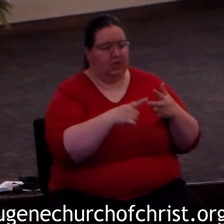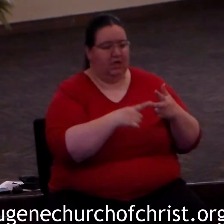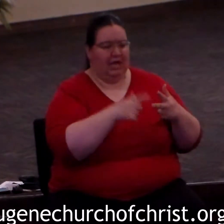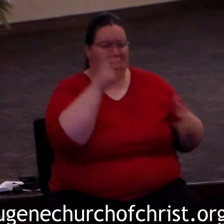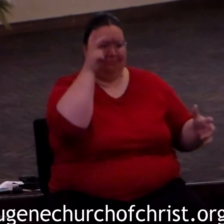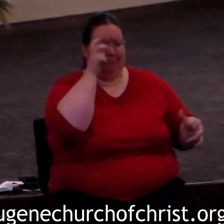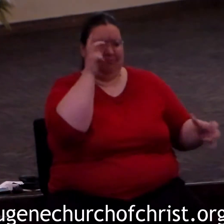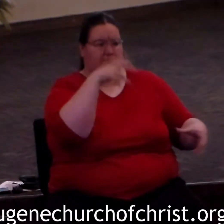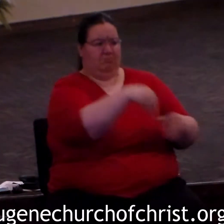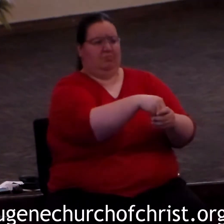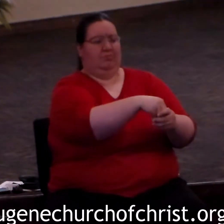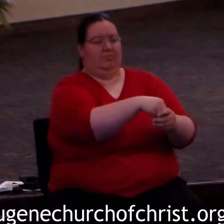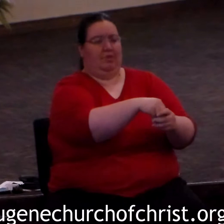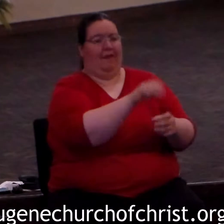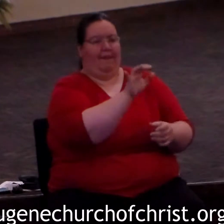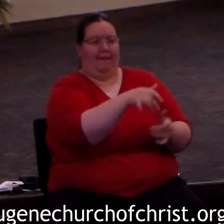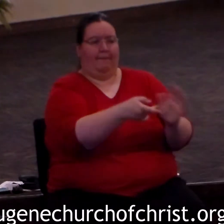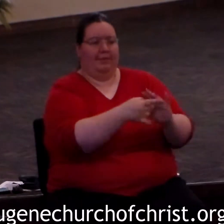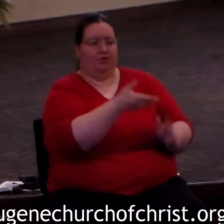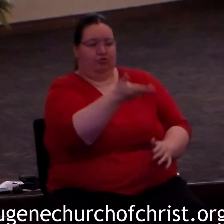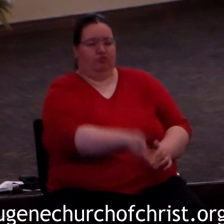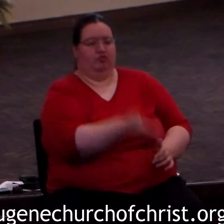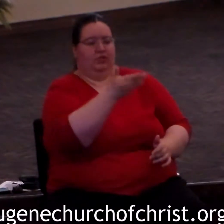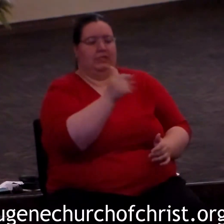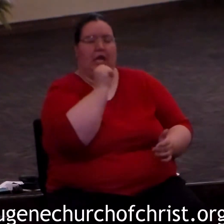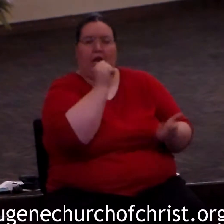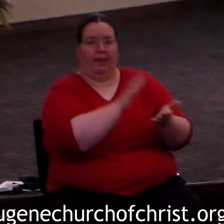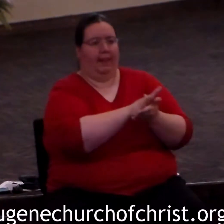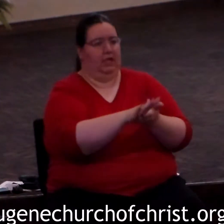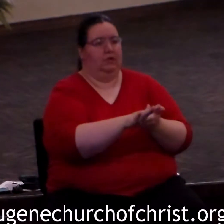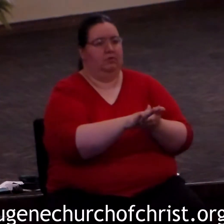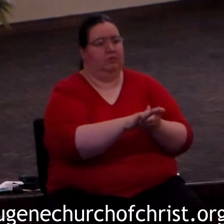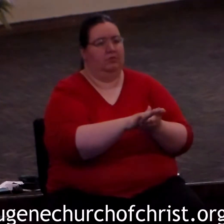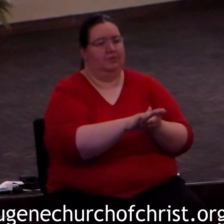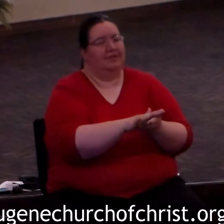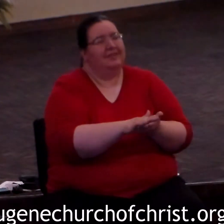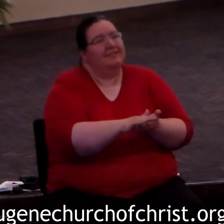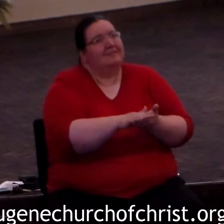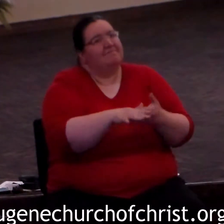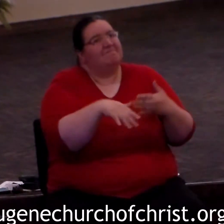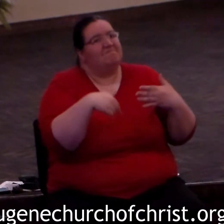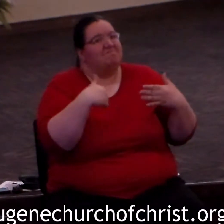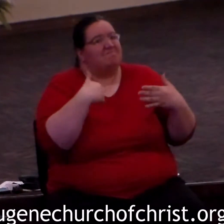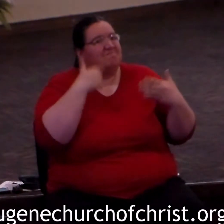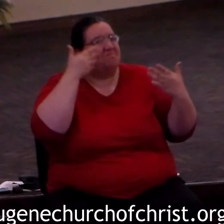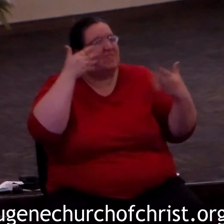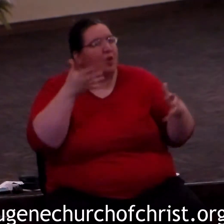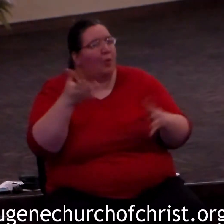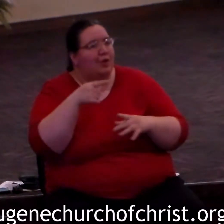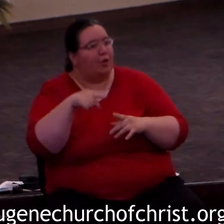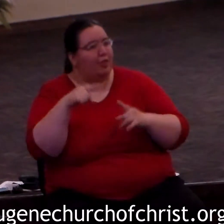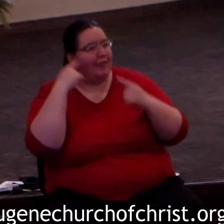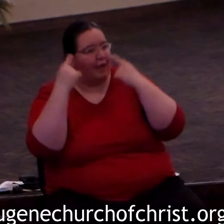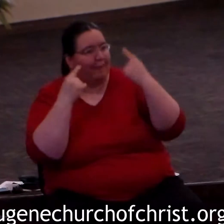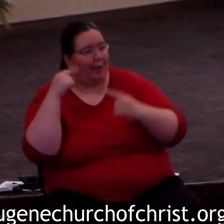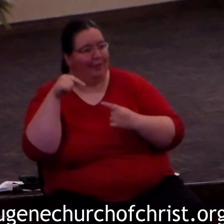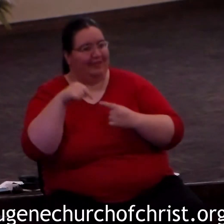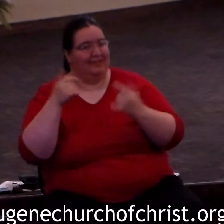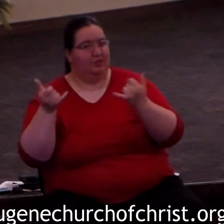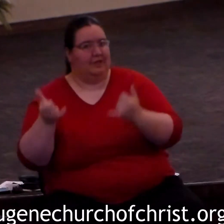unclean. Now, I don't know what you think about this kind of thing in our culture today, and I hope that people don't read us in this